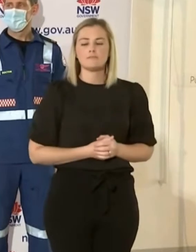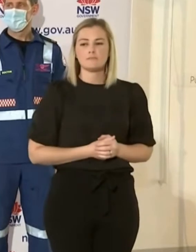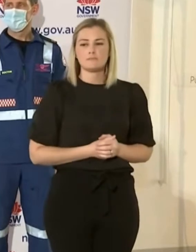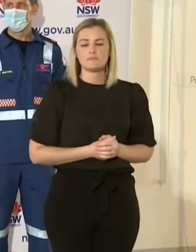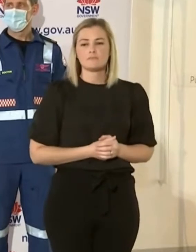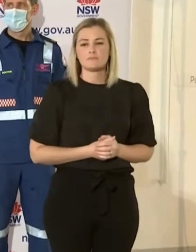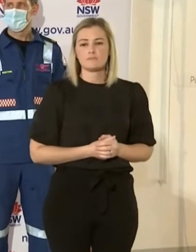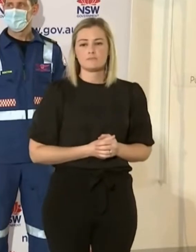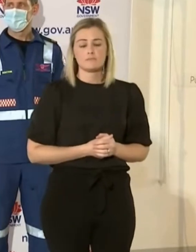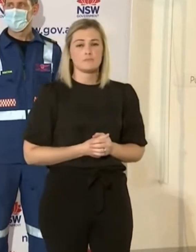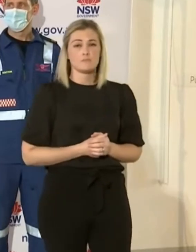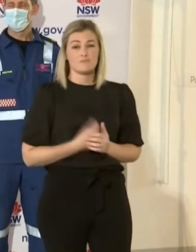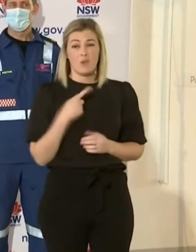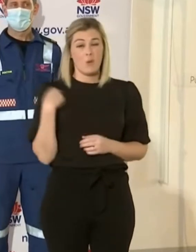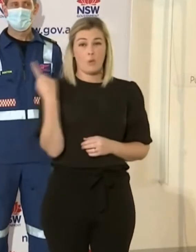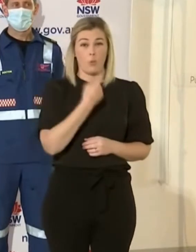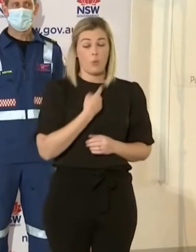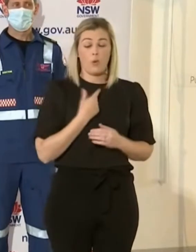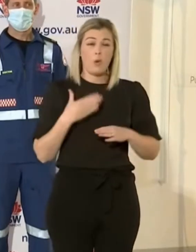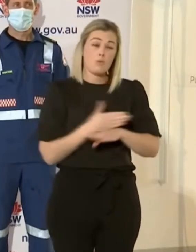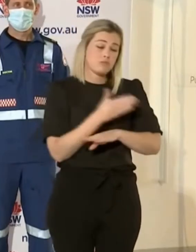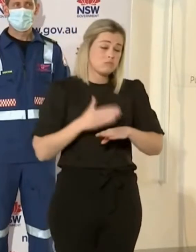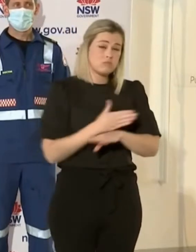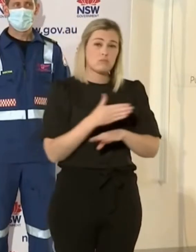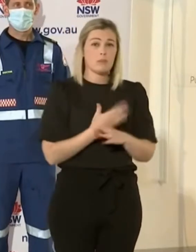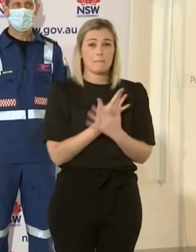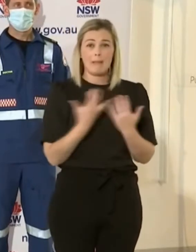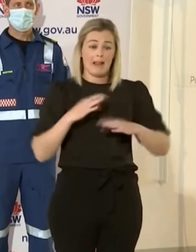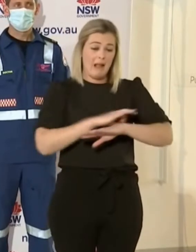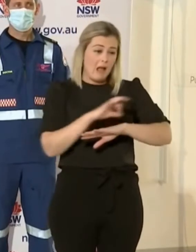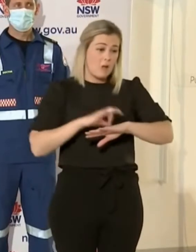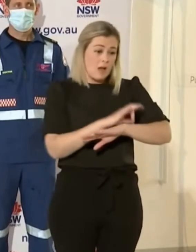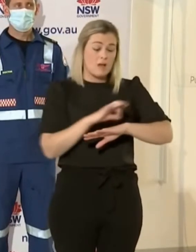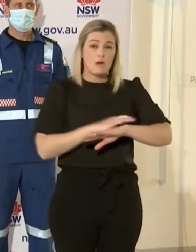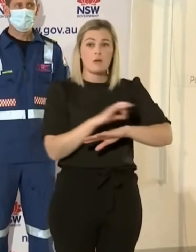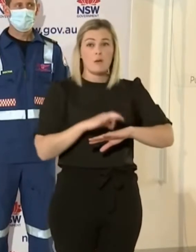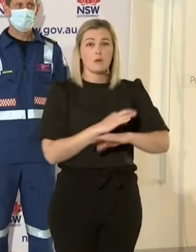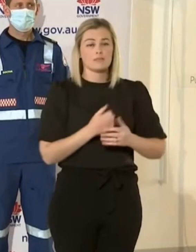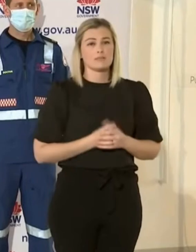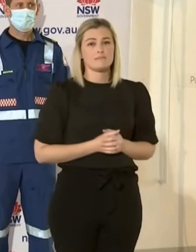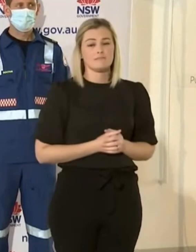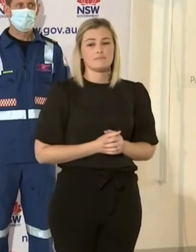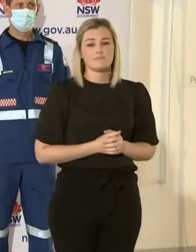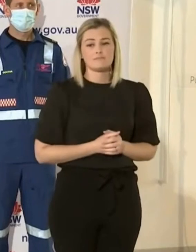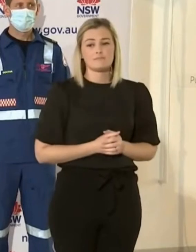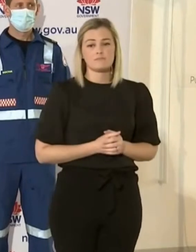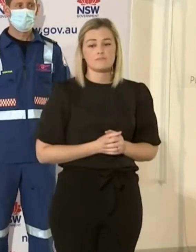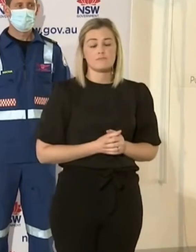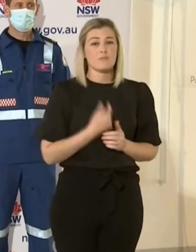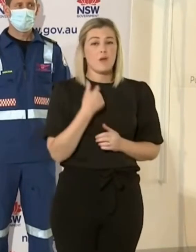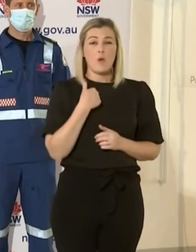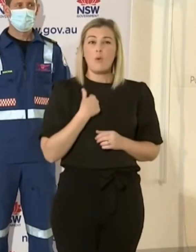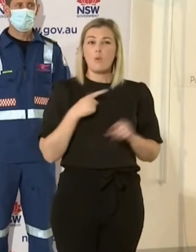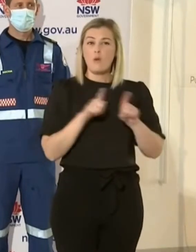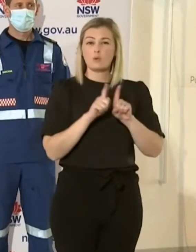we're all working extraordinary hours as well, and sometimes trying to find that time, which is a bit why I suppose why we're also looking at trying to limit some of these press conferences